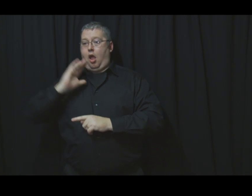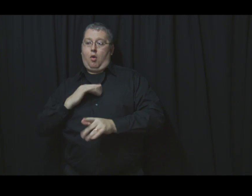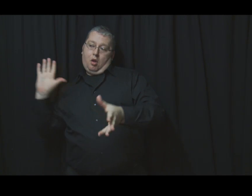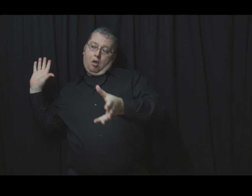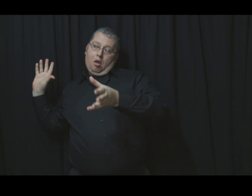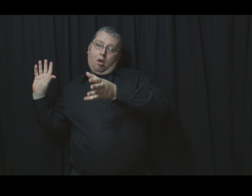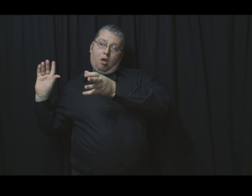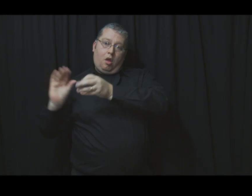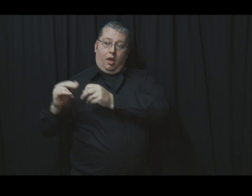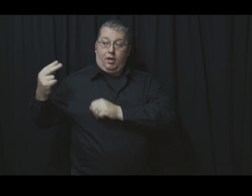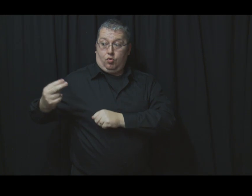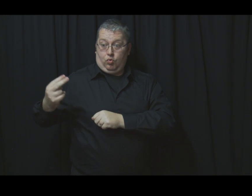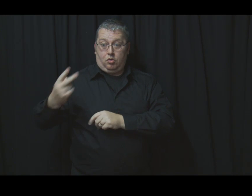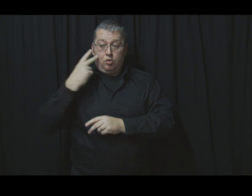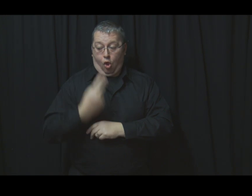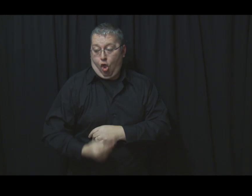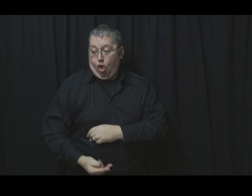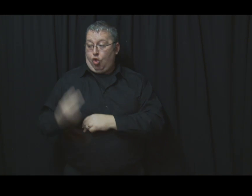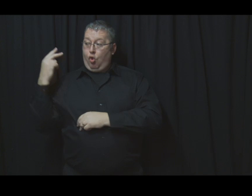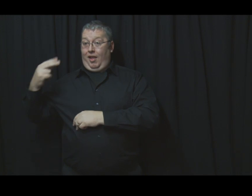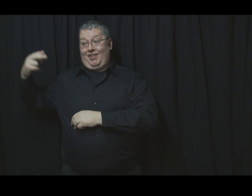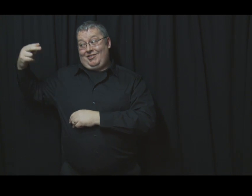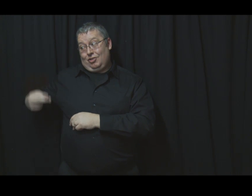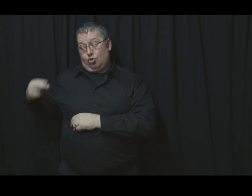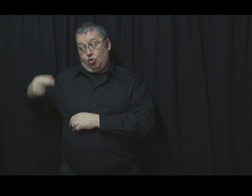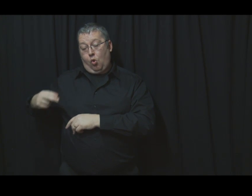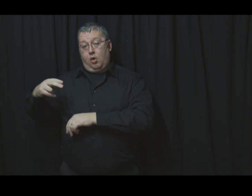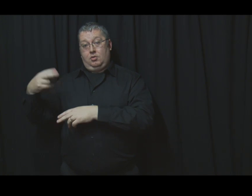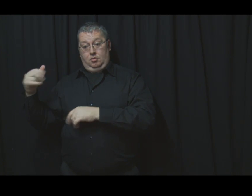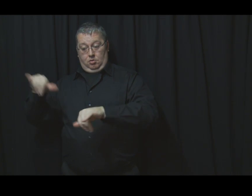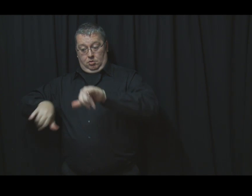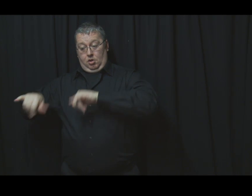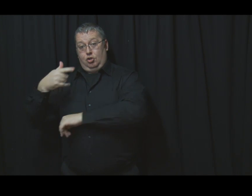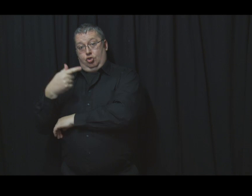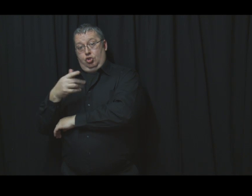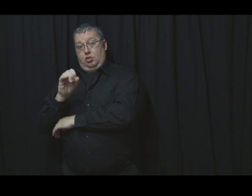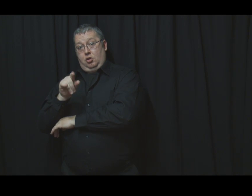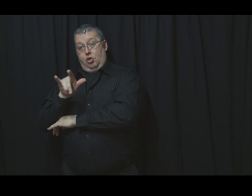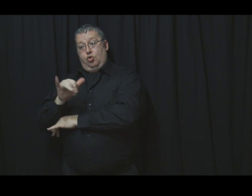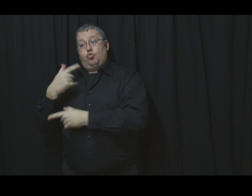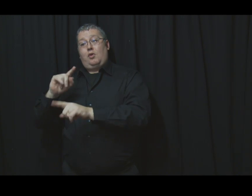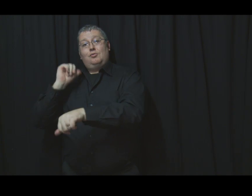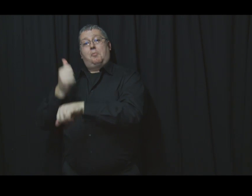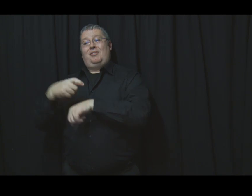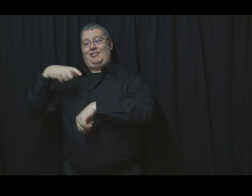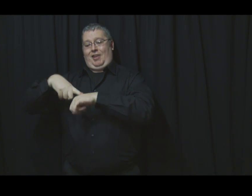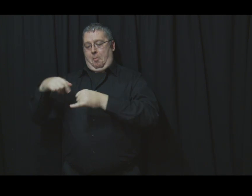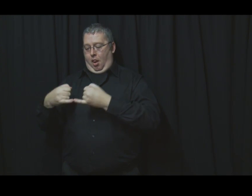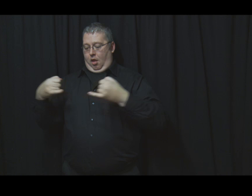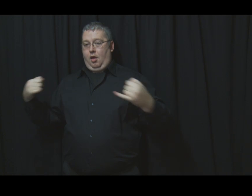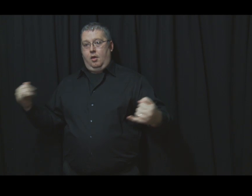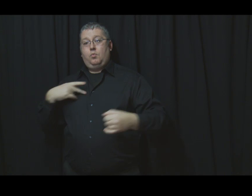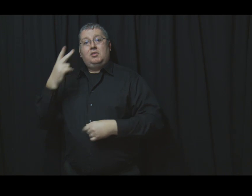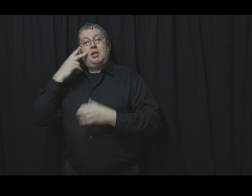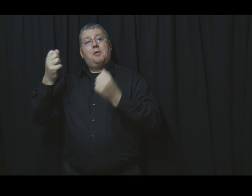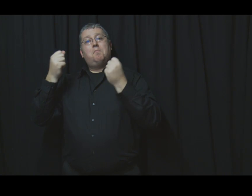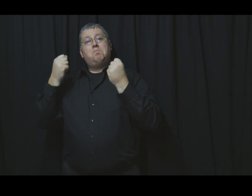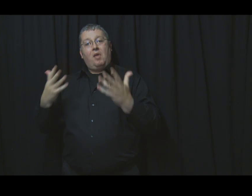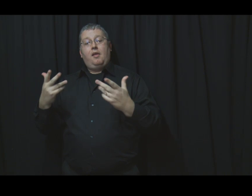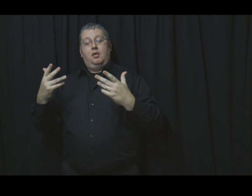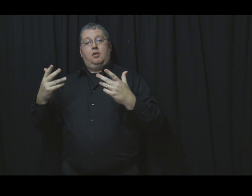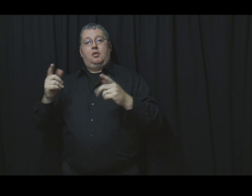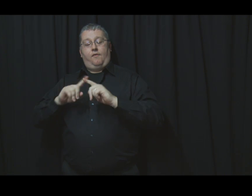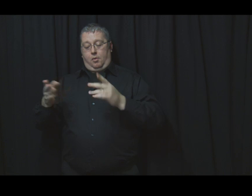the statement, historical geology, so we're talking about historical science, tries to establish a timeline of the vast number of physical and